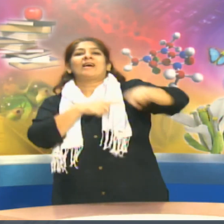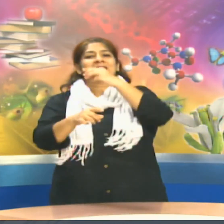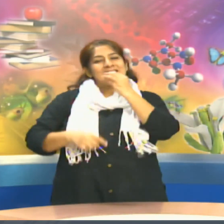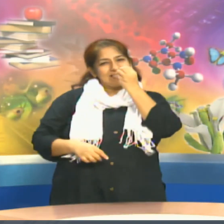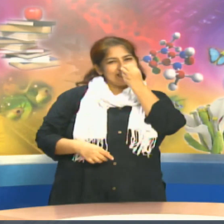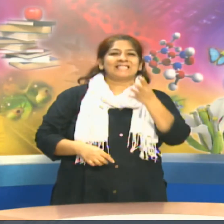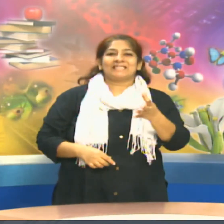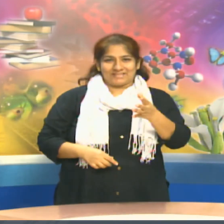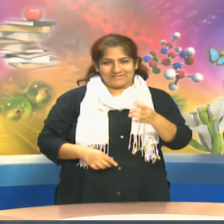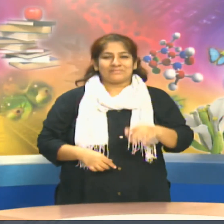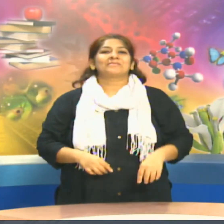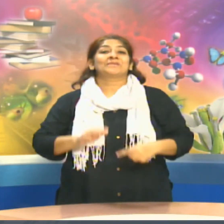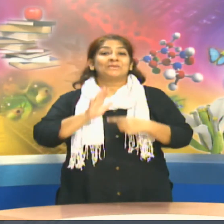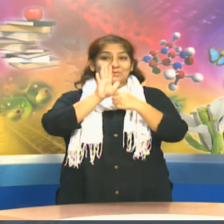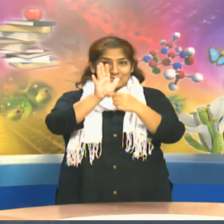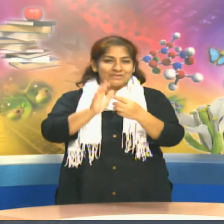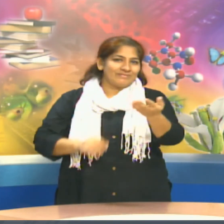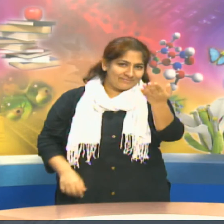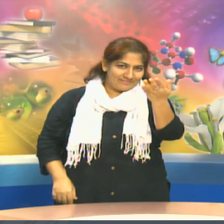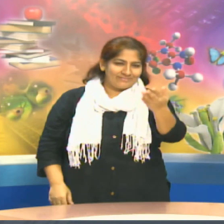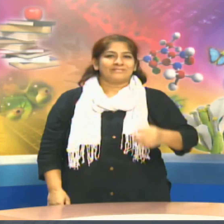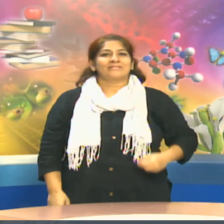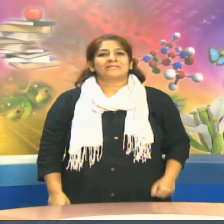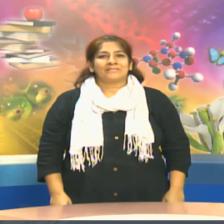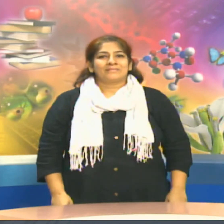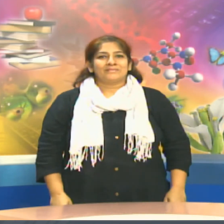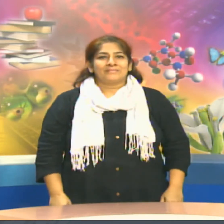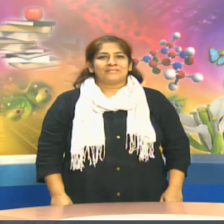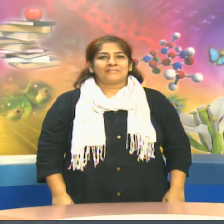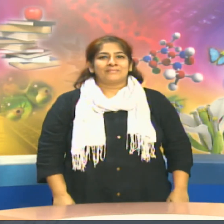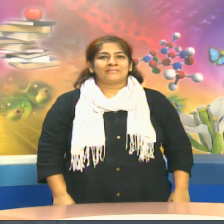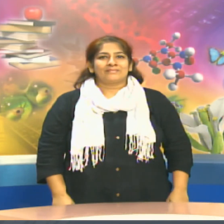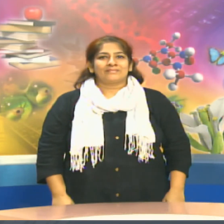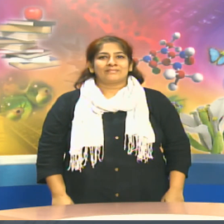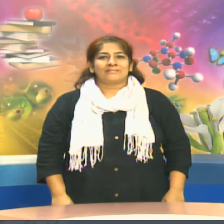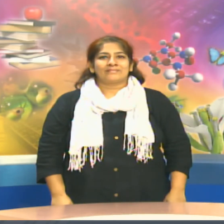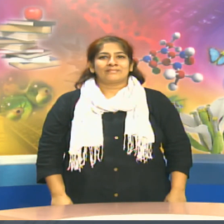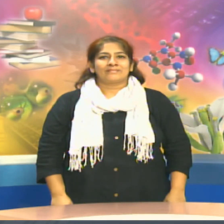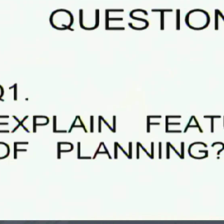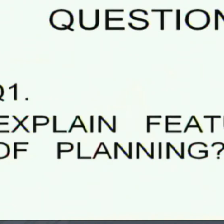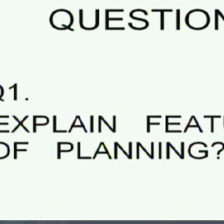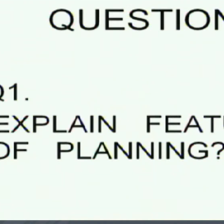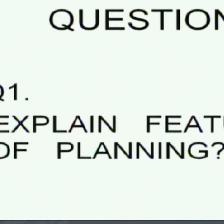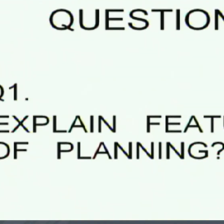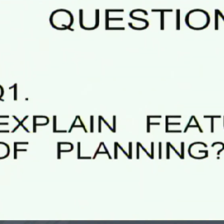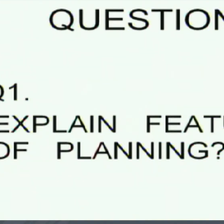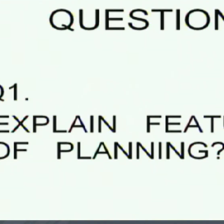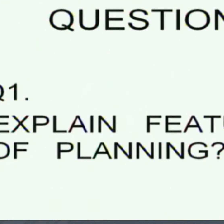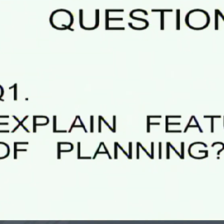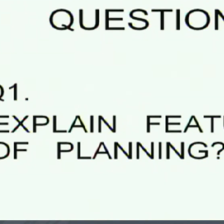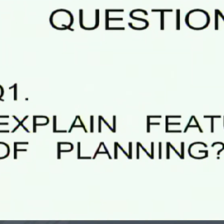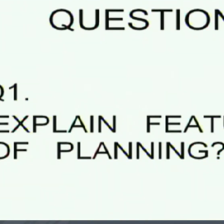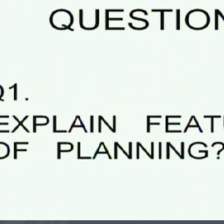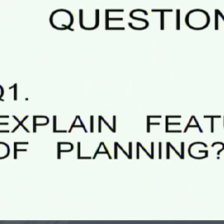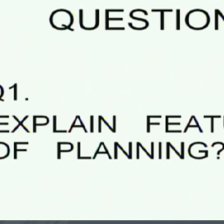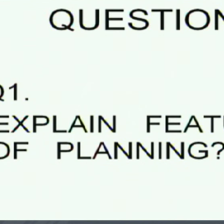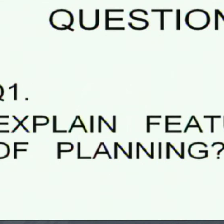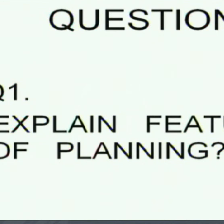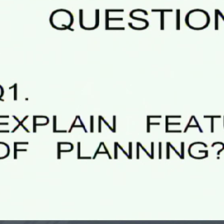get people work there as a supervisor, and then we work in a network. Now let's have a look at these questions.